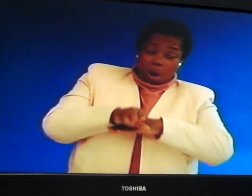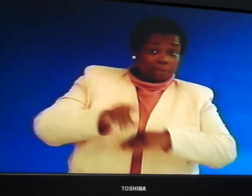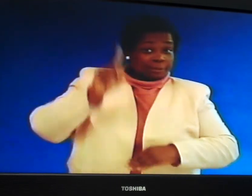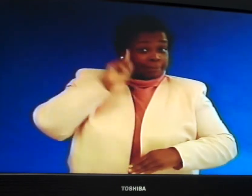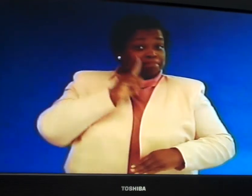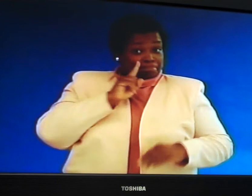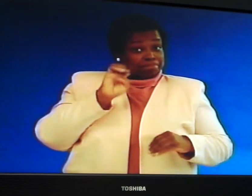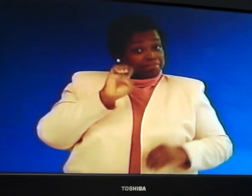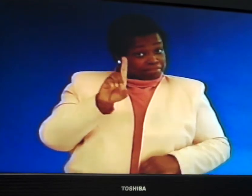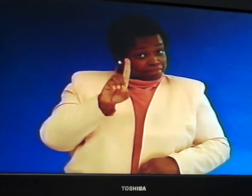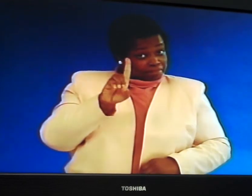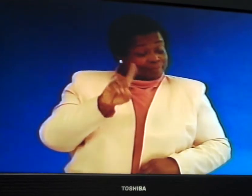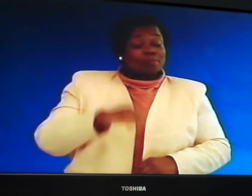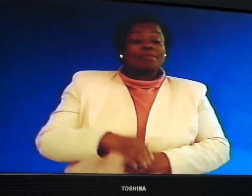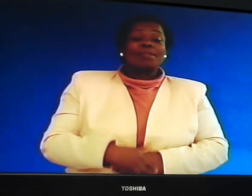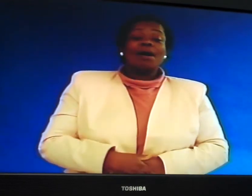Now he was very strong and powerful.